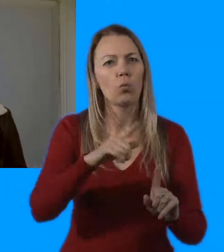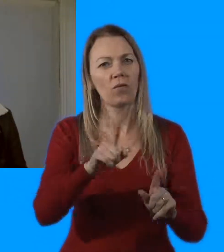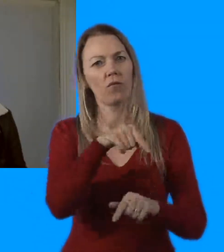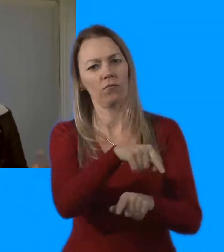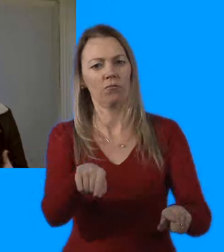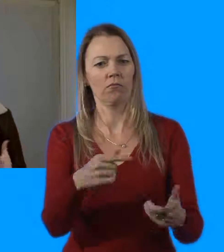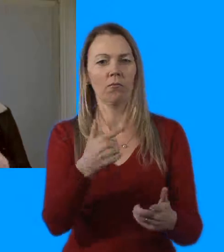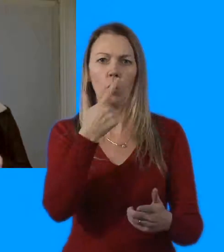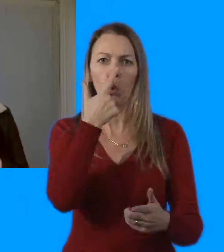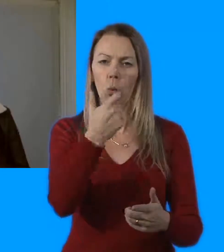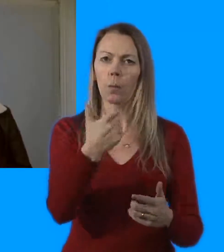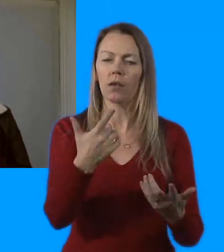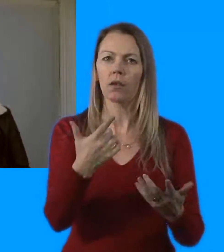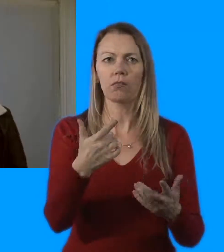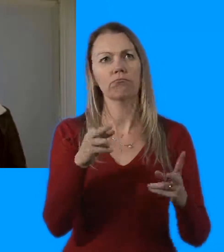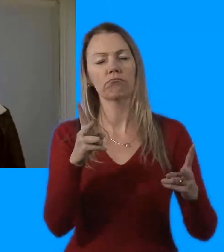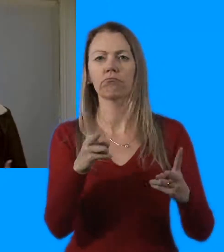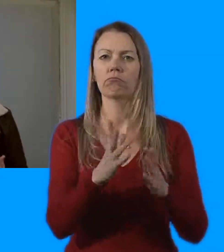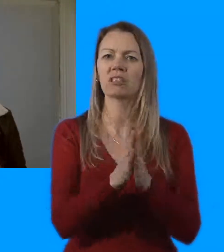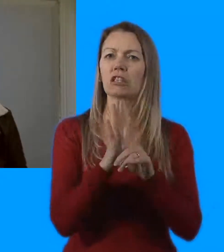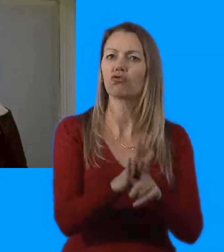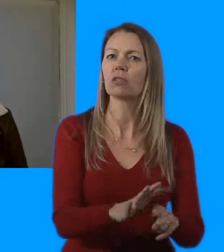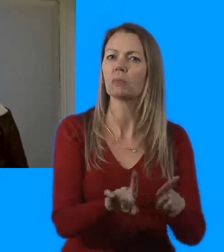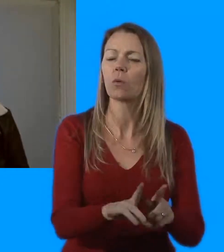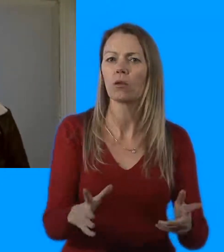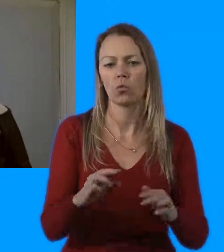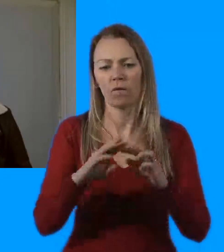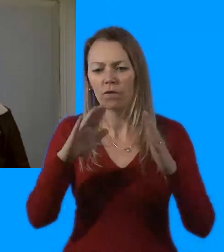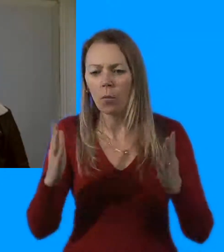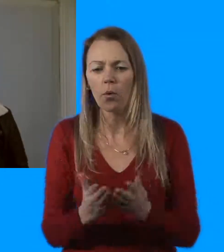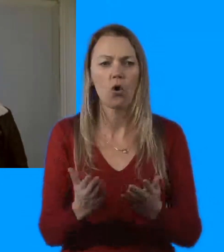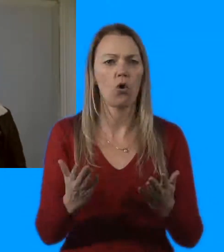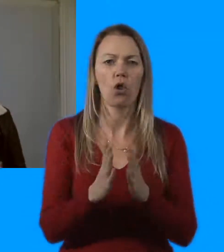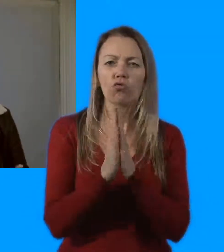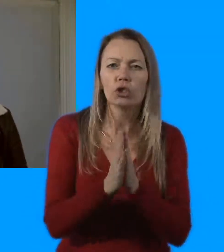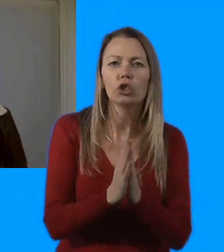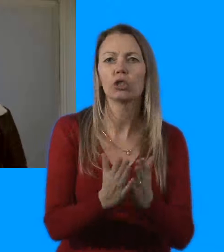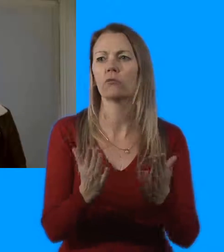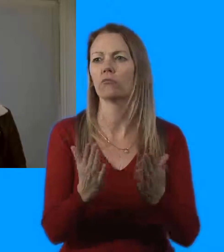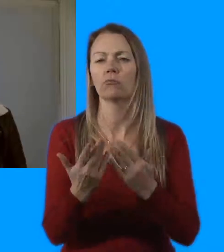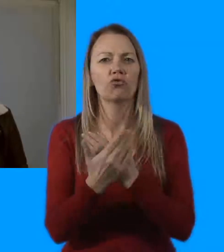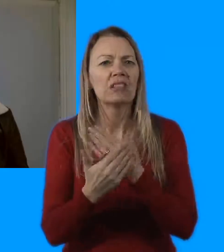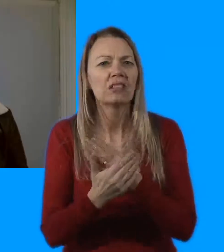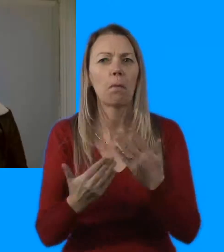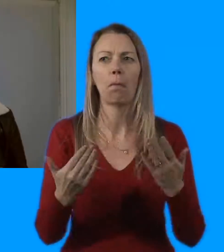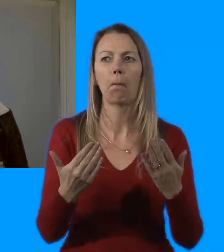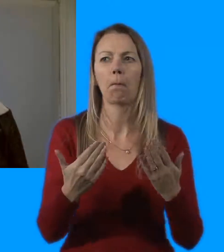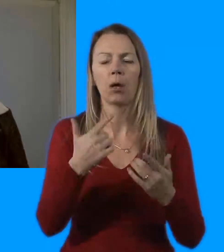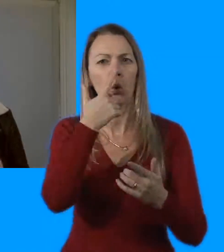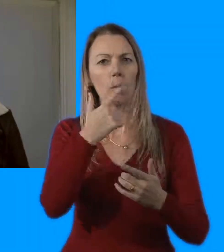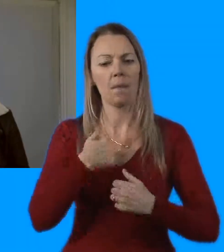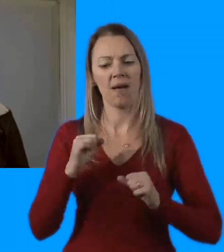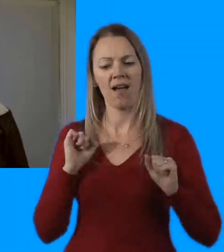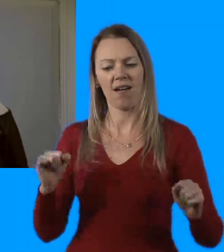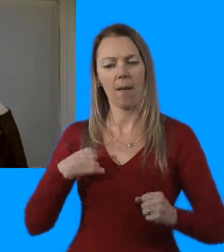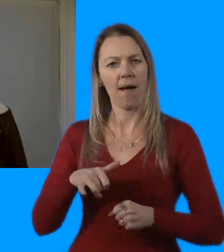particular ethnic minority backgrounds or whatever, I think that they would be looked upon in that kind of idea as well. So I think things like football, religion,